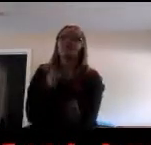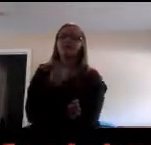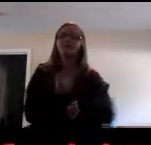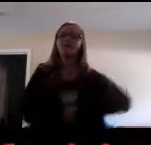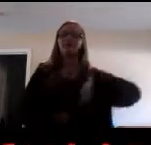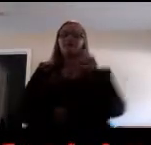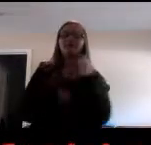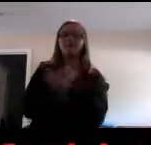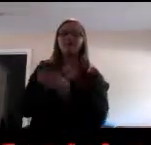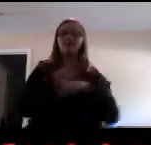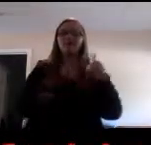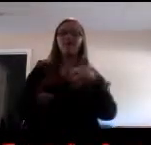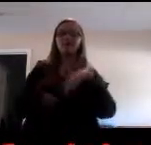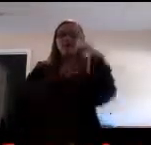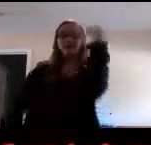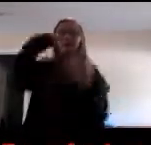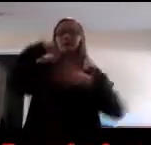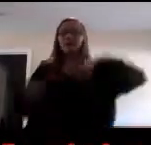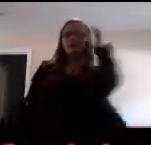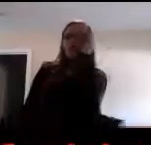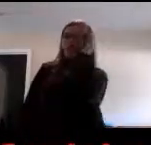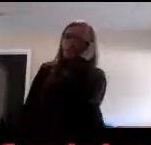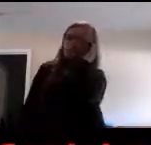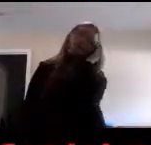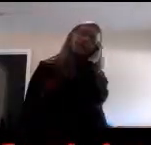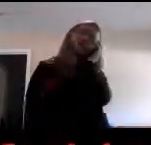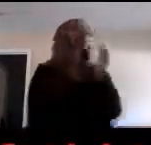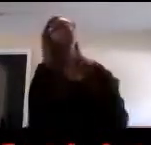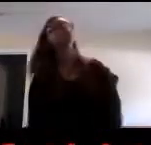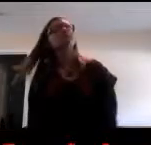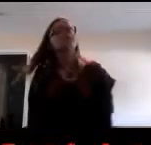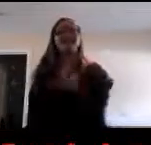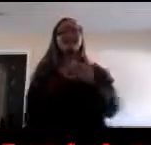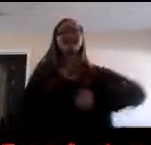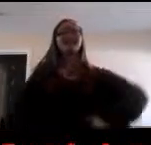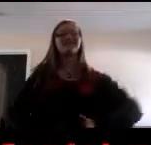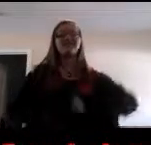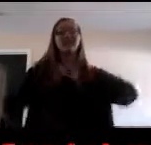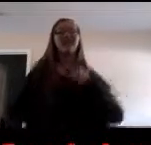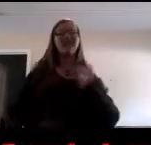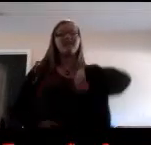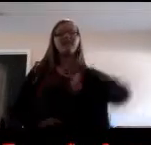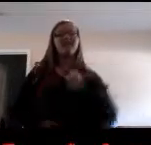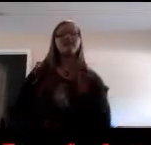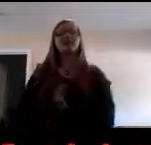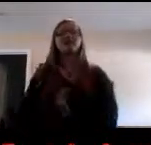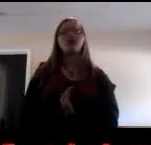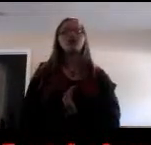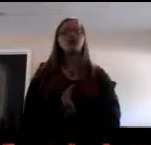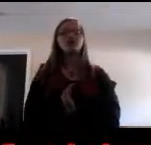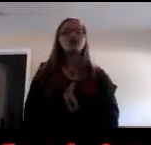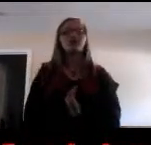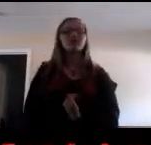Sometimes you gotta bleed to know Oh, oh, oh, That you're alive and have a soul Oh,